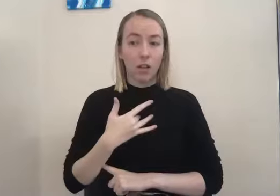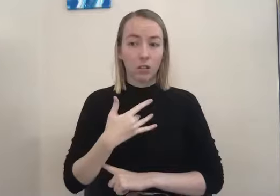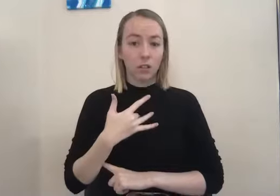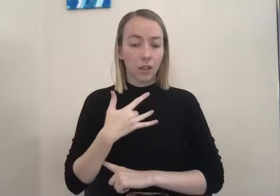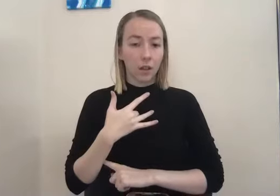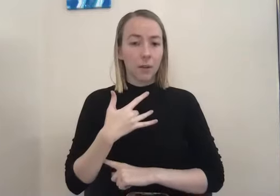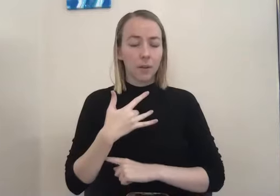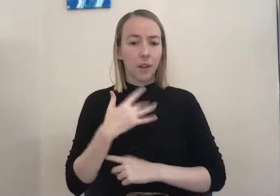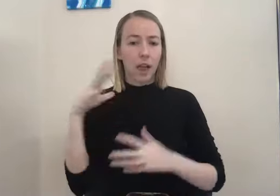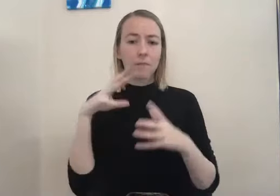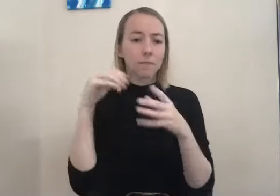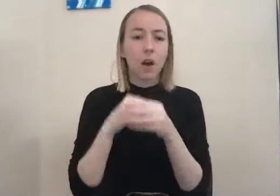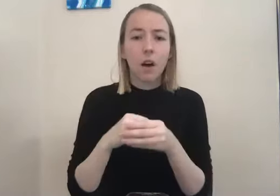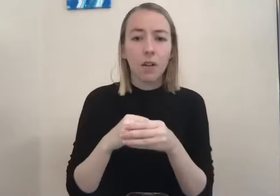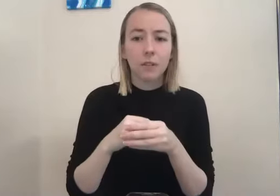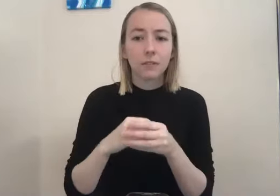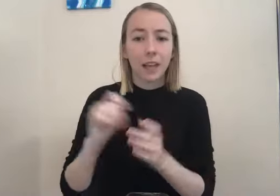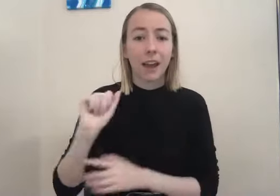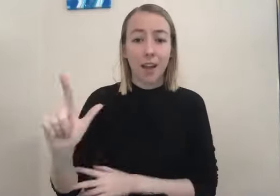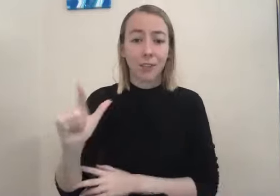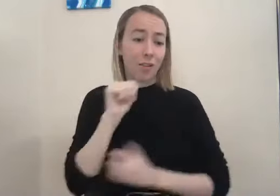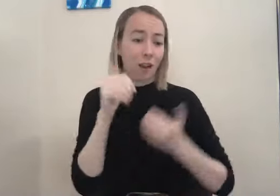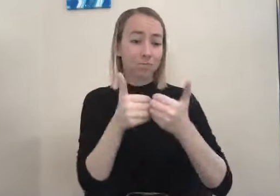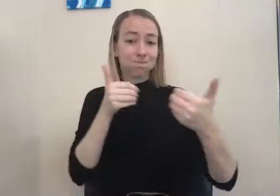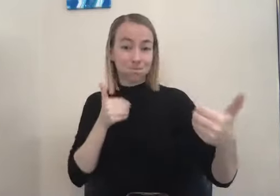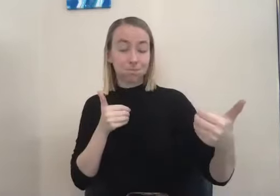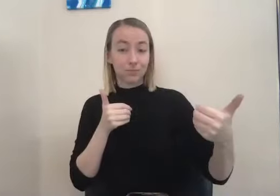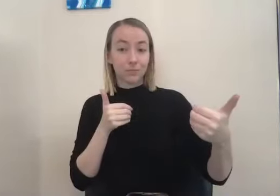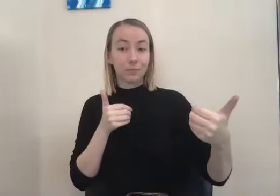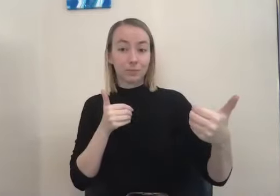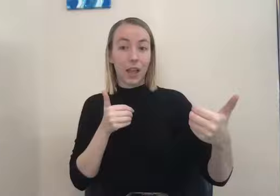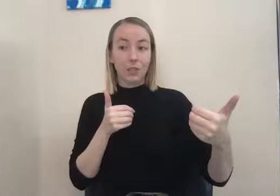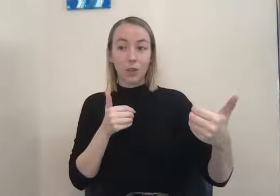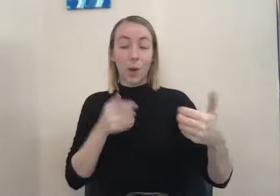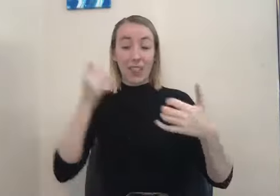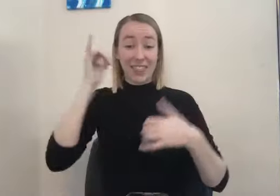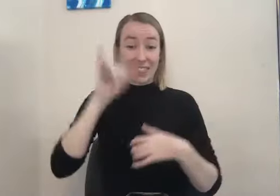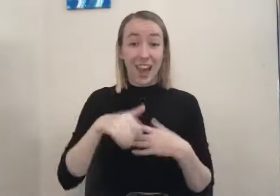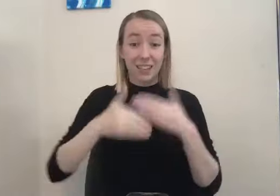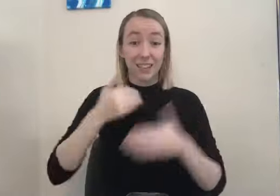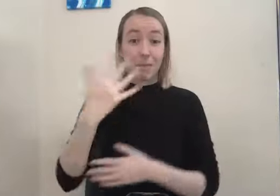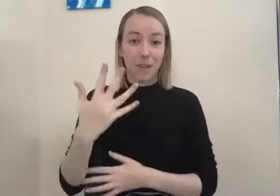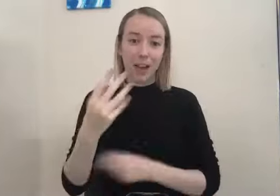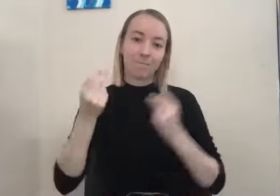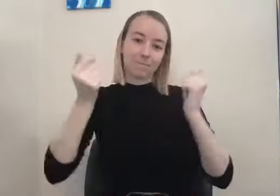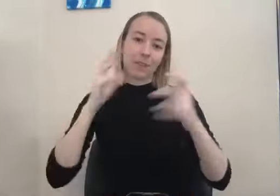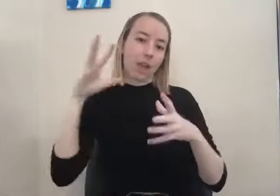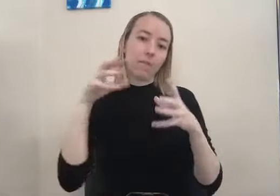with God, you know, and I seen me, for the first time I seen the effects that alcoholism had had on me in my